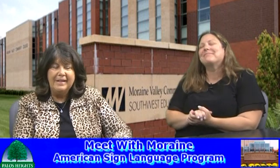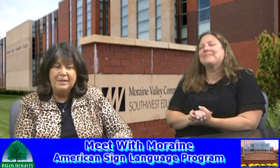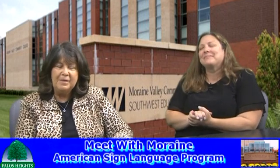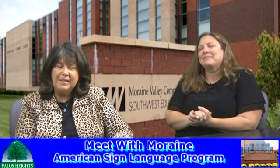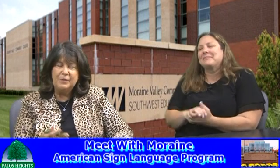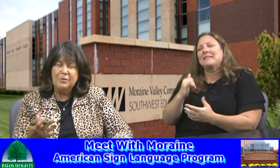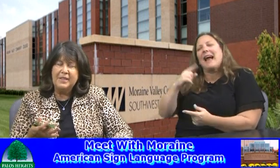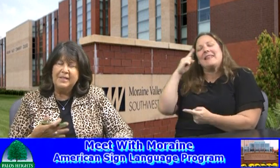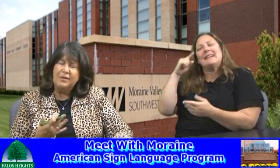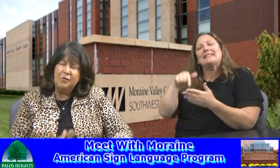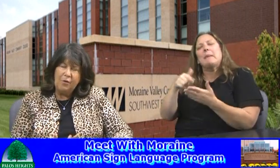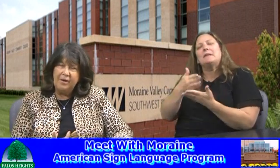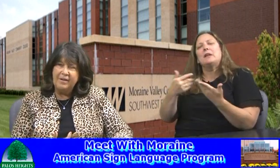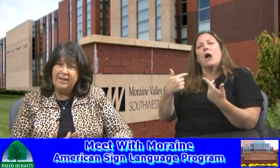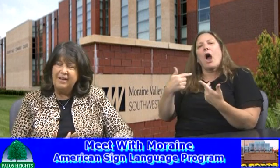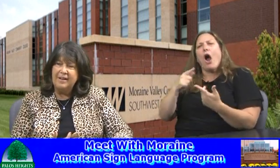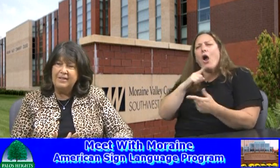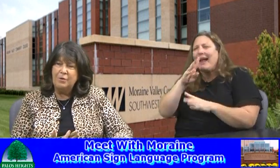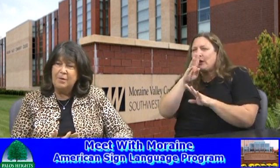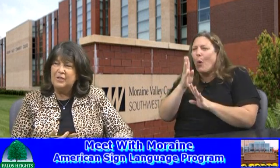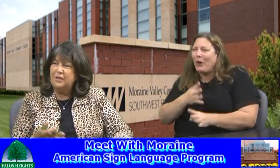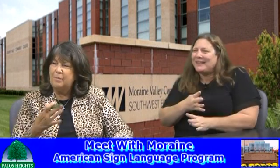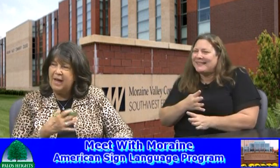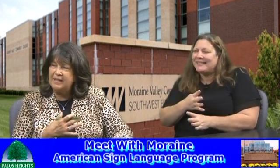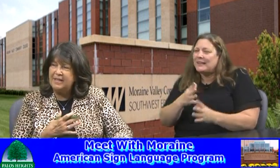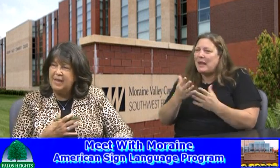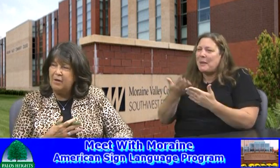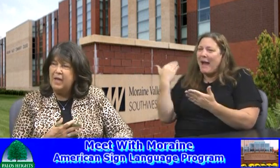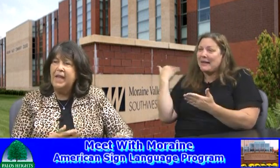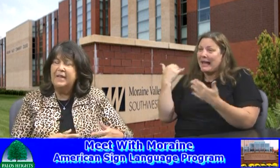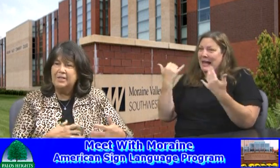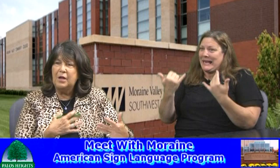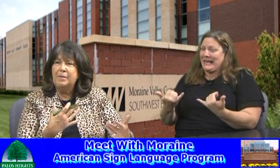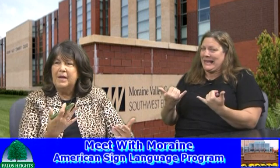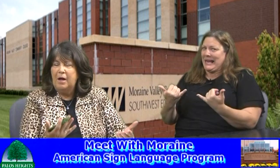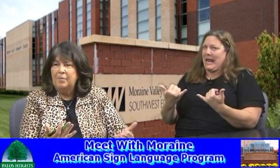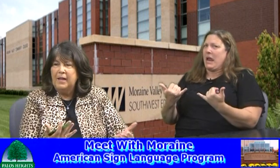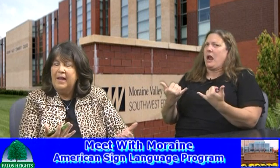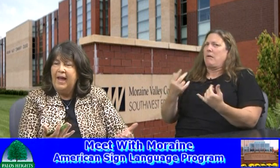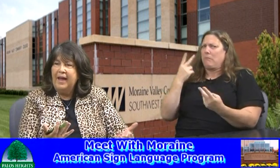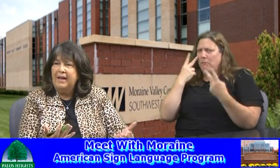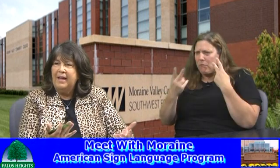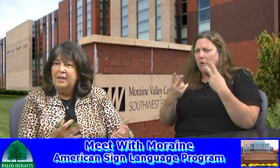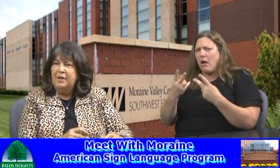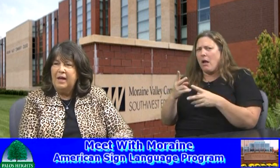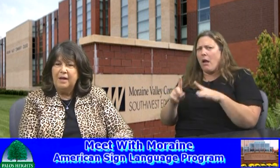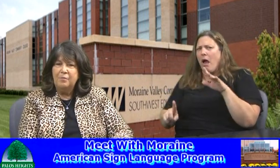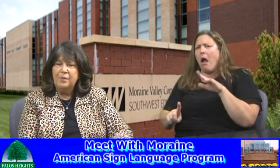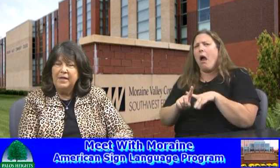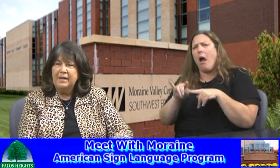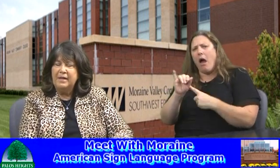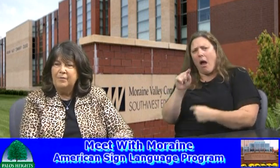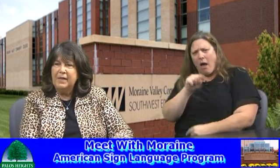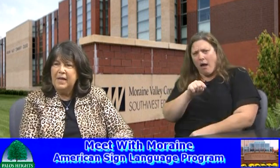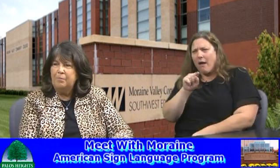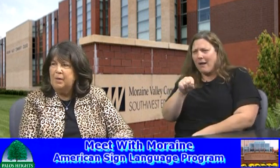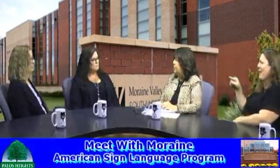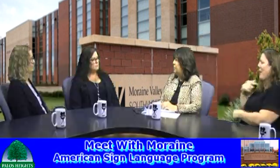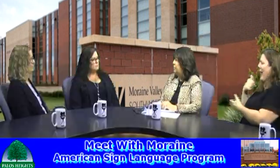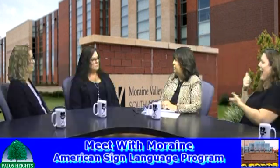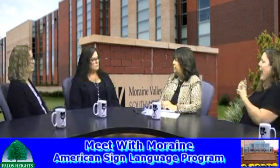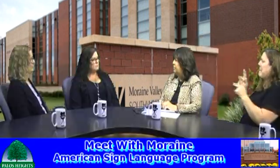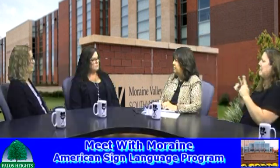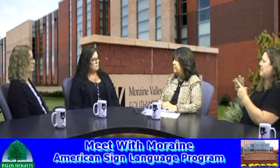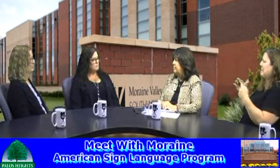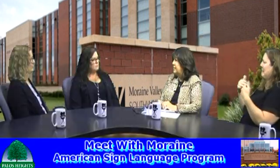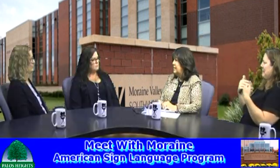I think some of these things were just ignored so much in the past, and now it's coming up that, hey, we can help people